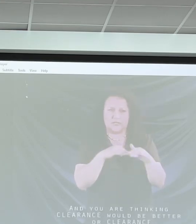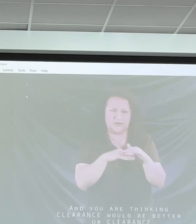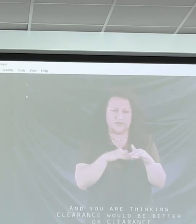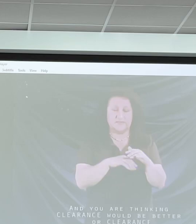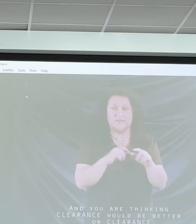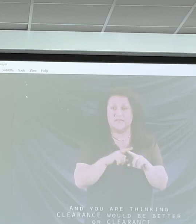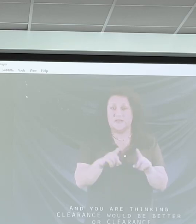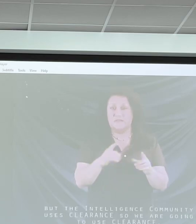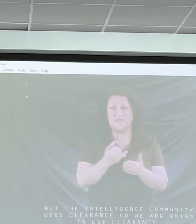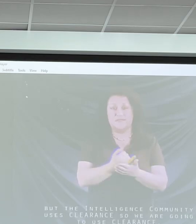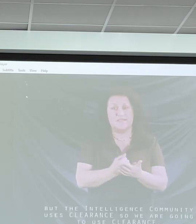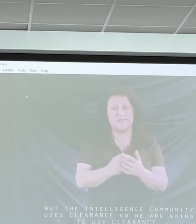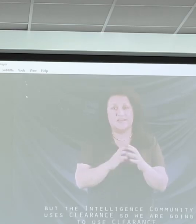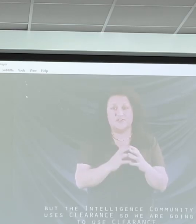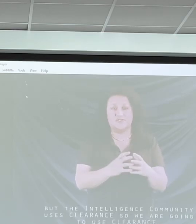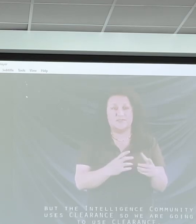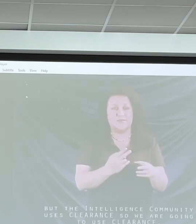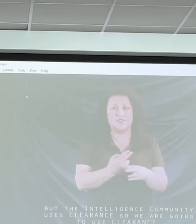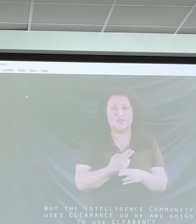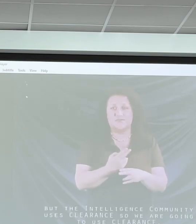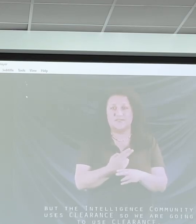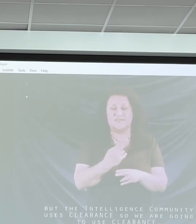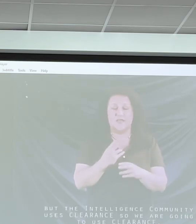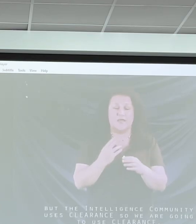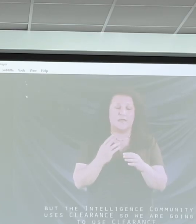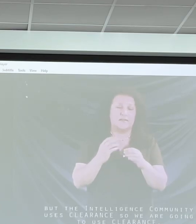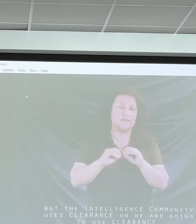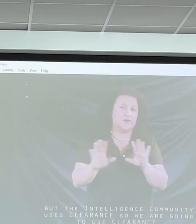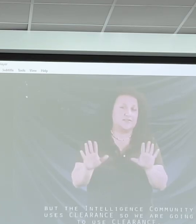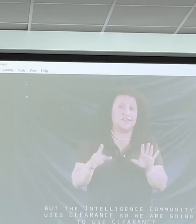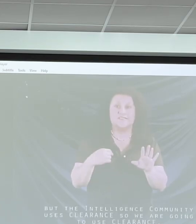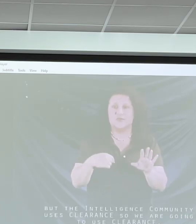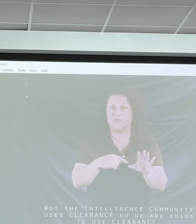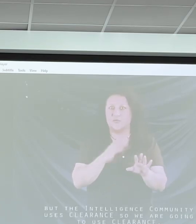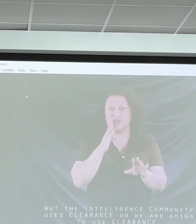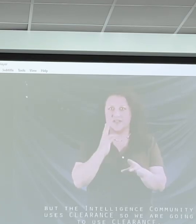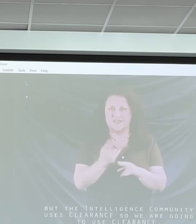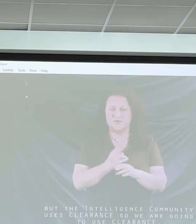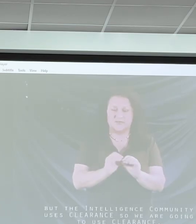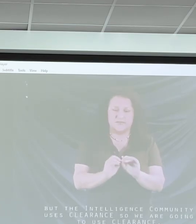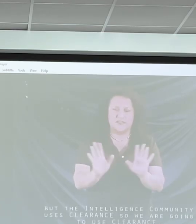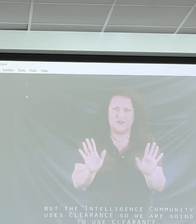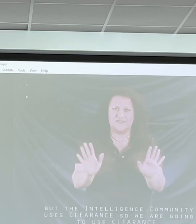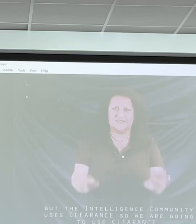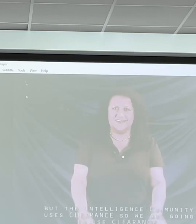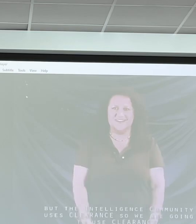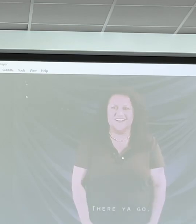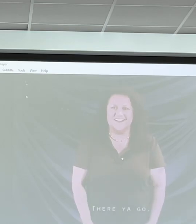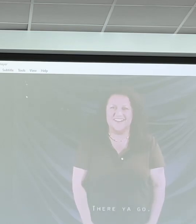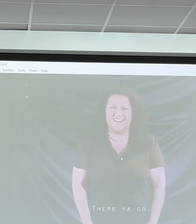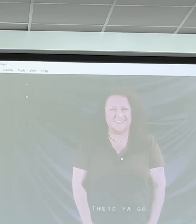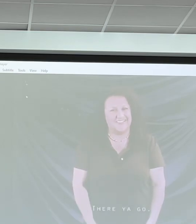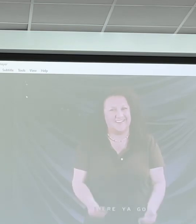clearance. But the intelligence community uses clearance, so we're going to use clearance. And there you